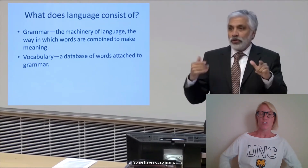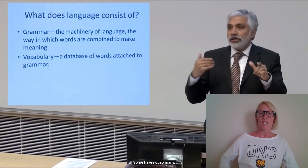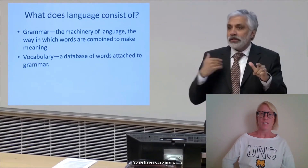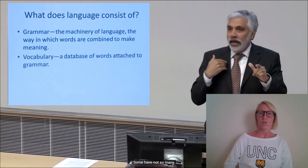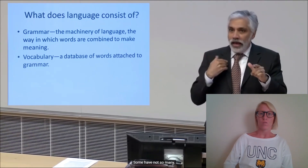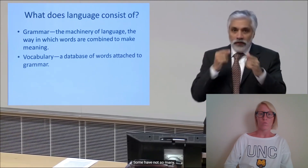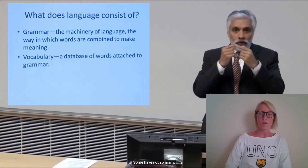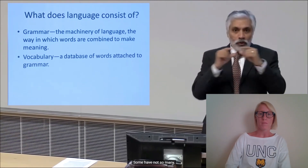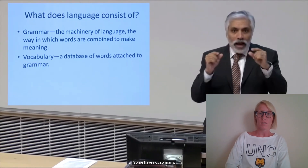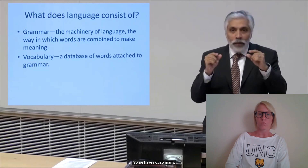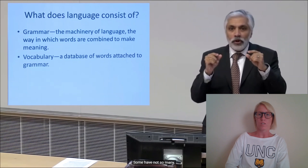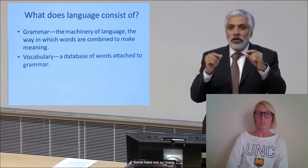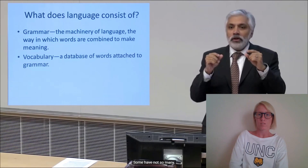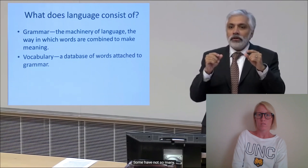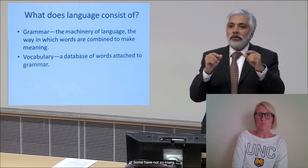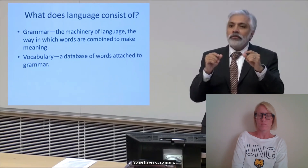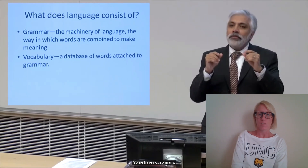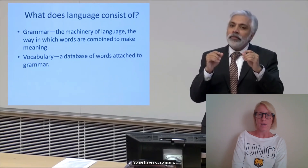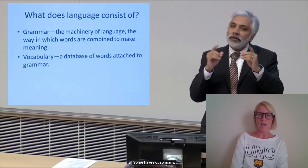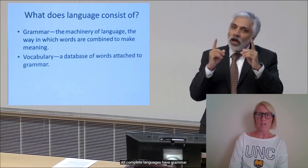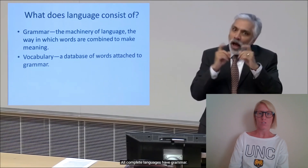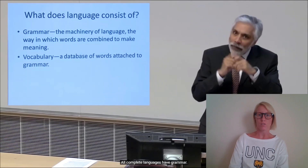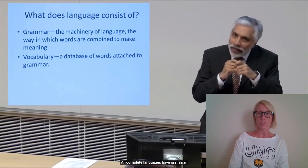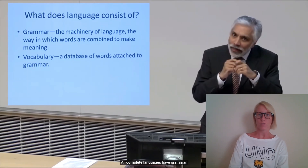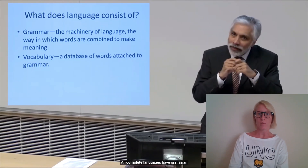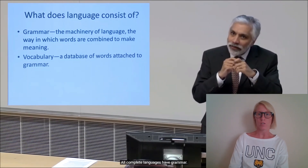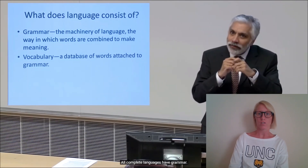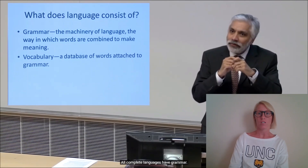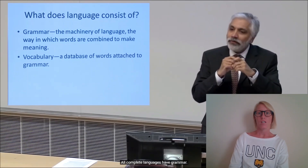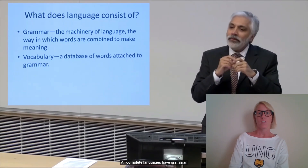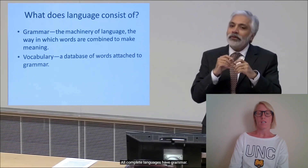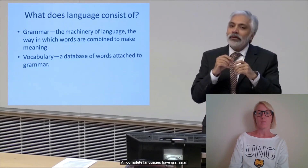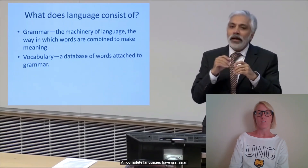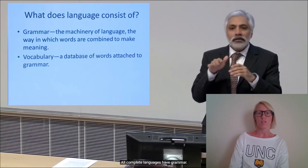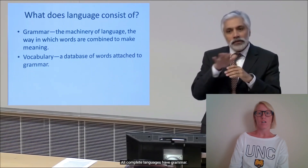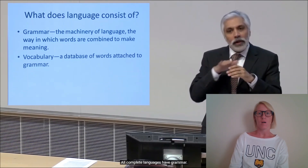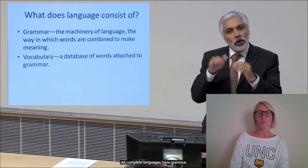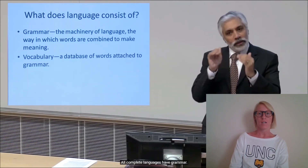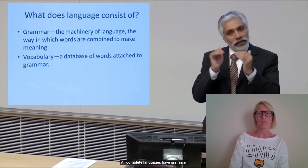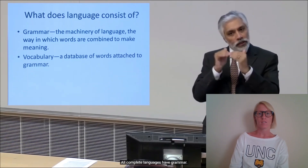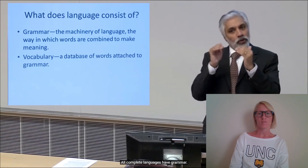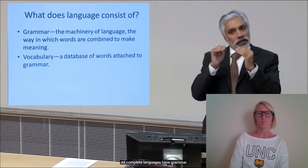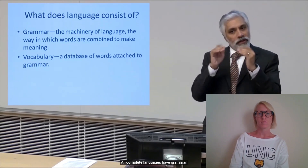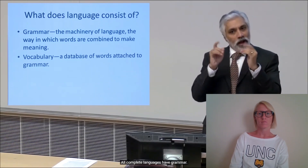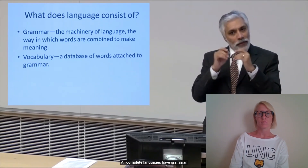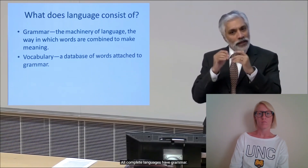Some have not so many. Over 1 million words. All complete languages have grammar.